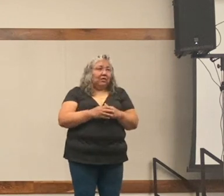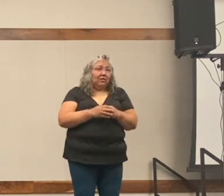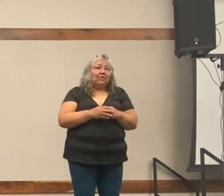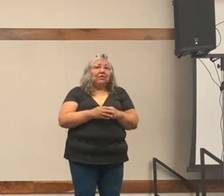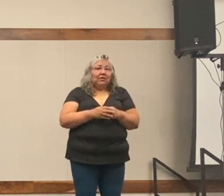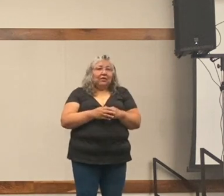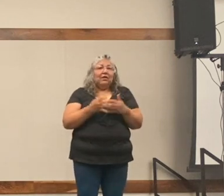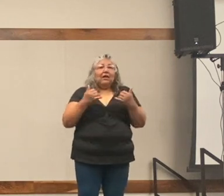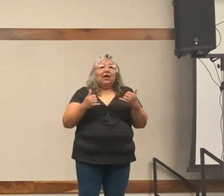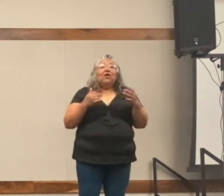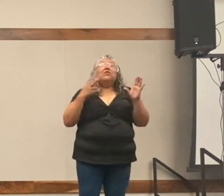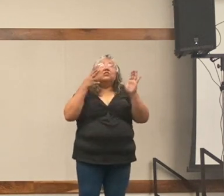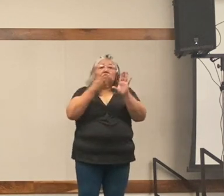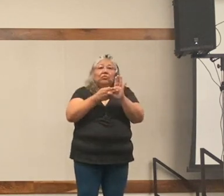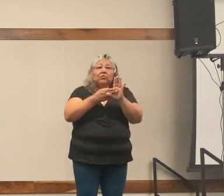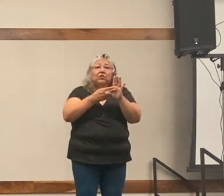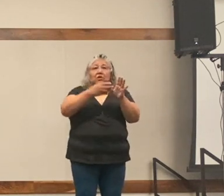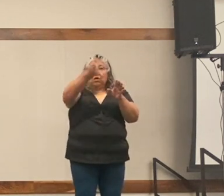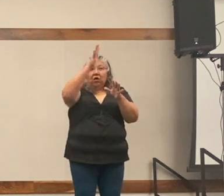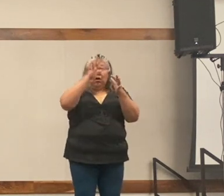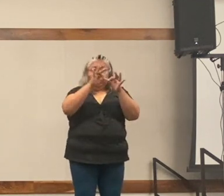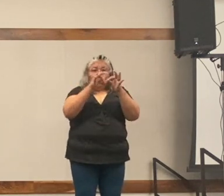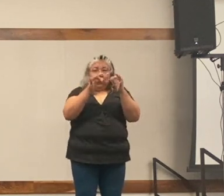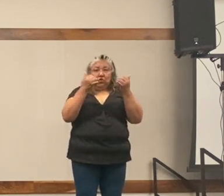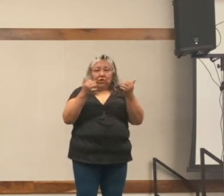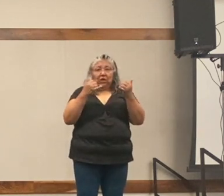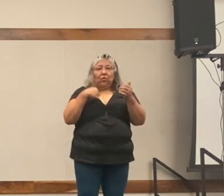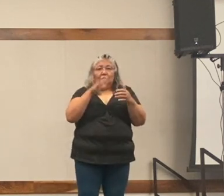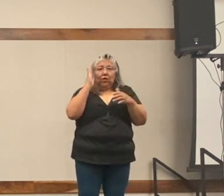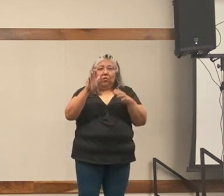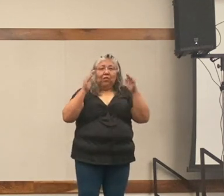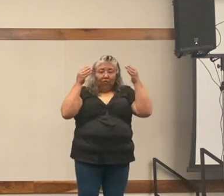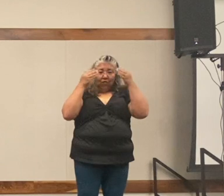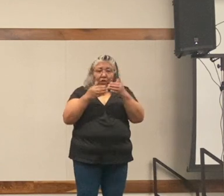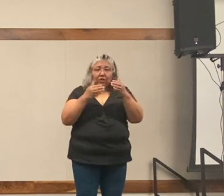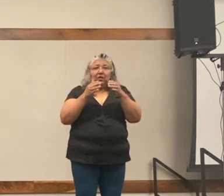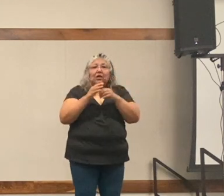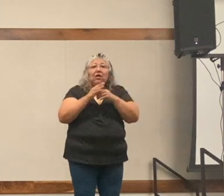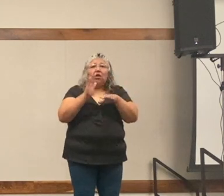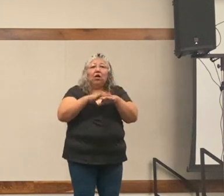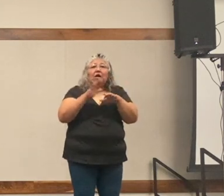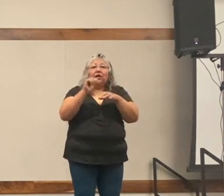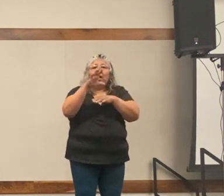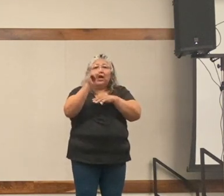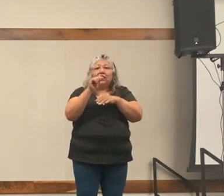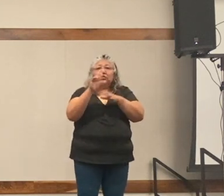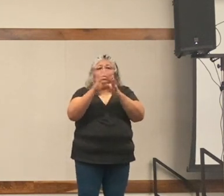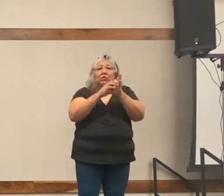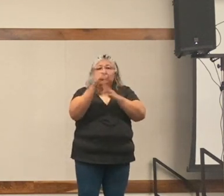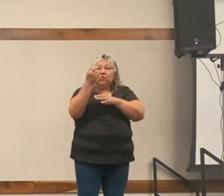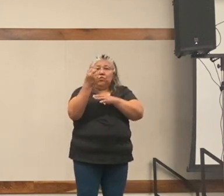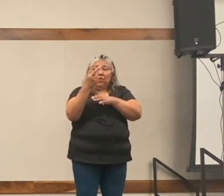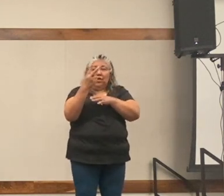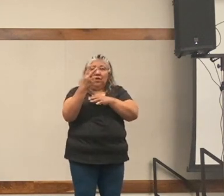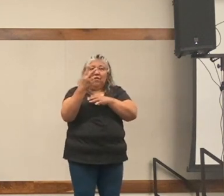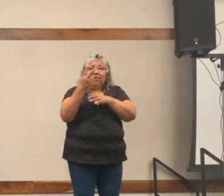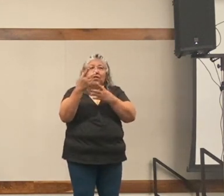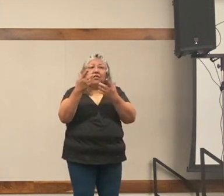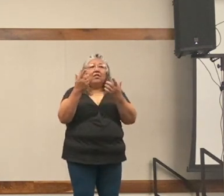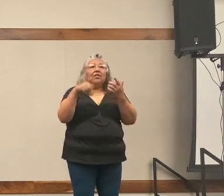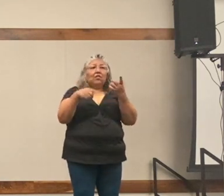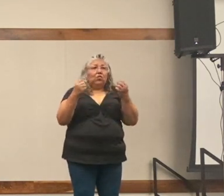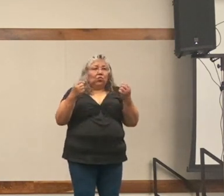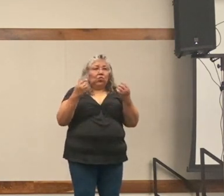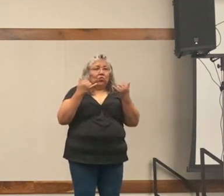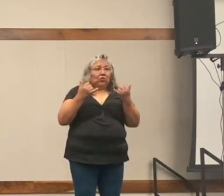Yeah. Let's jump into God's word today, as we are going to be focusing on Acts chapter 12. That's where we're going to camp out